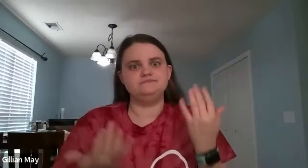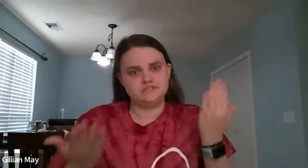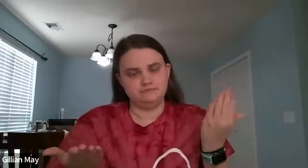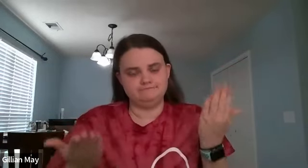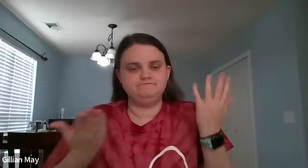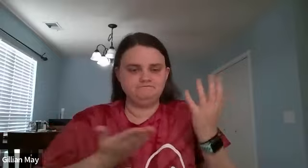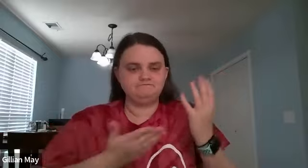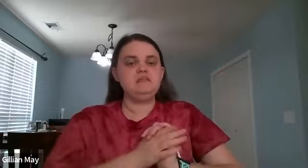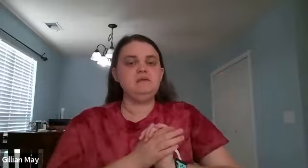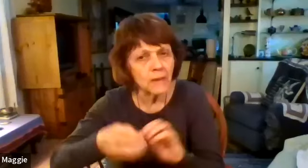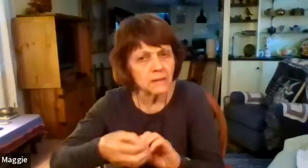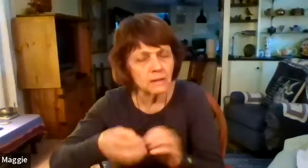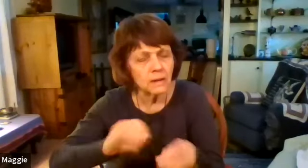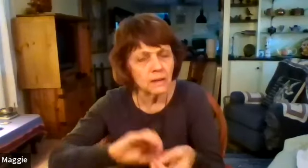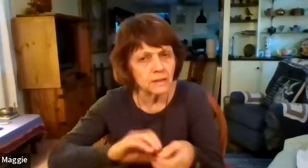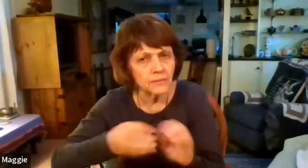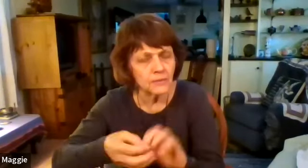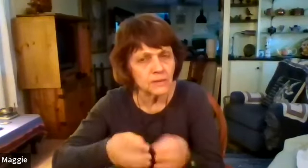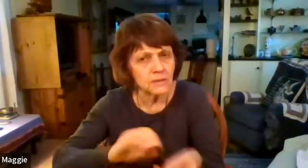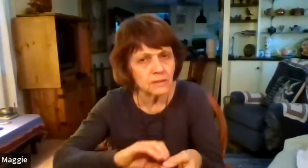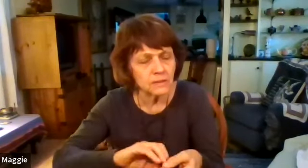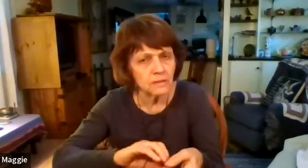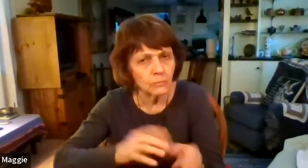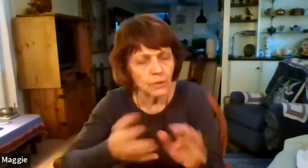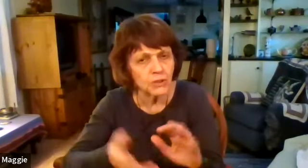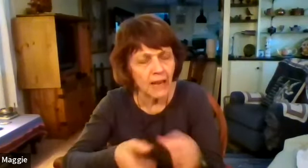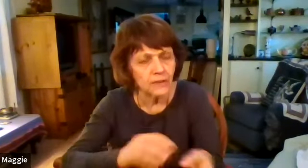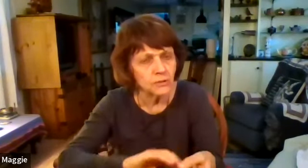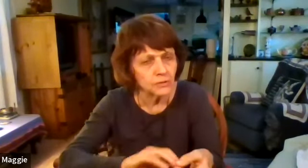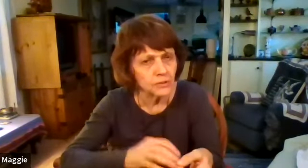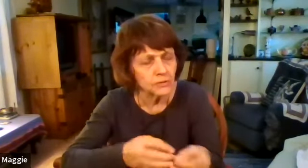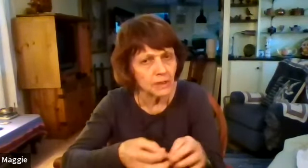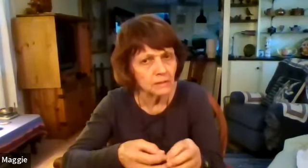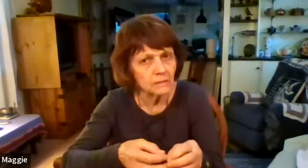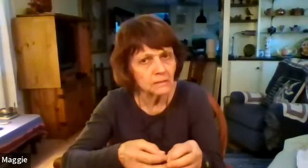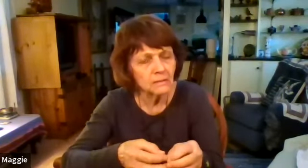So does it make any difference which hand you're using?